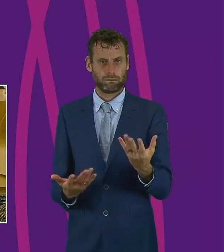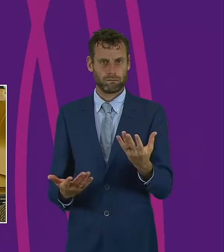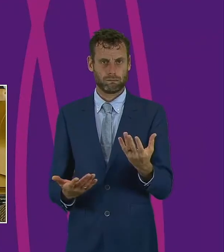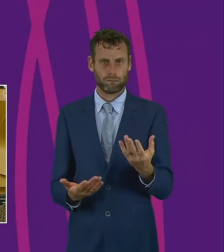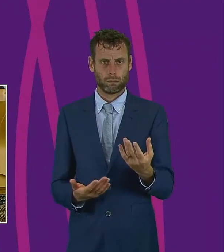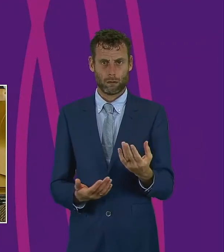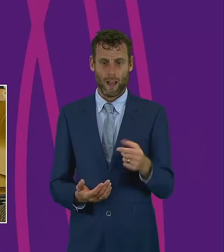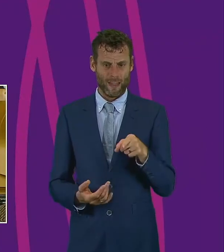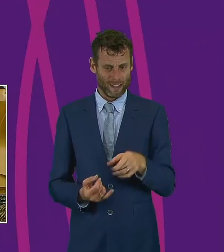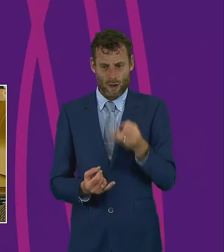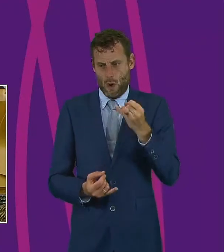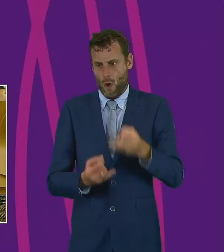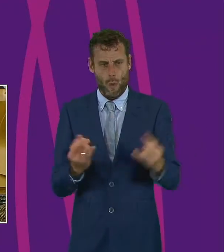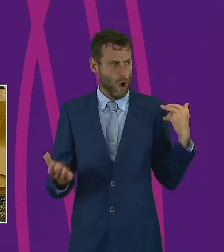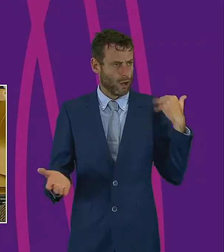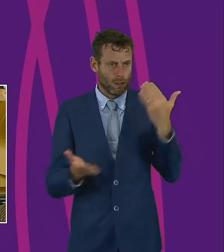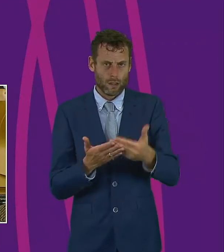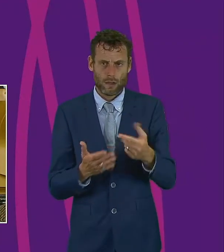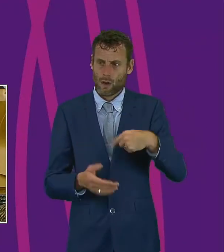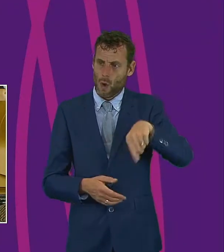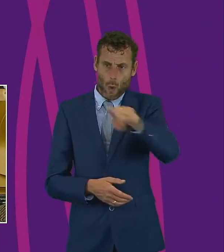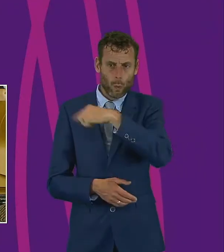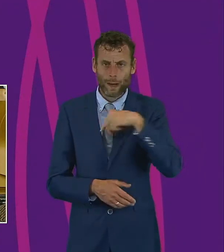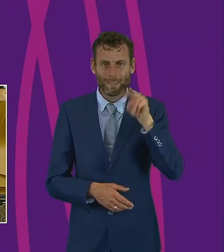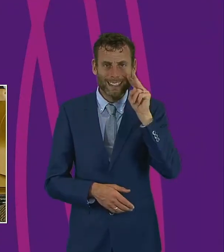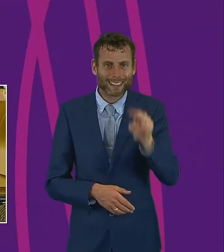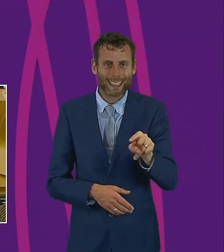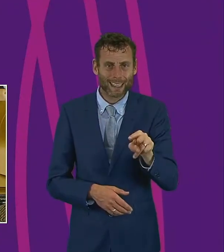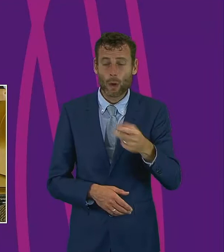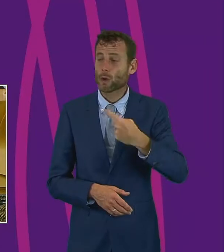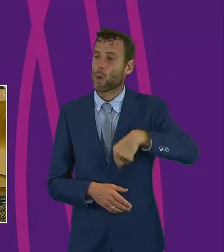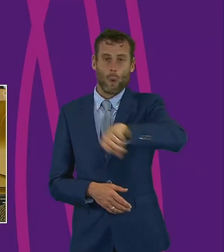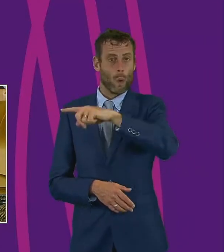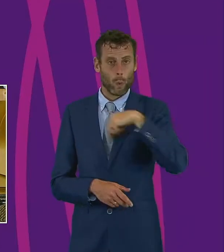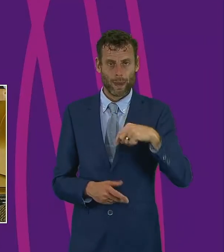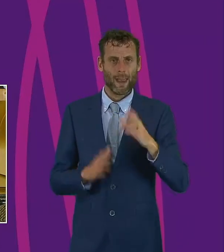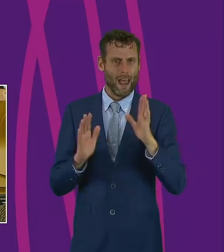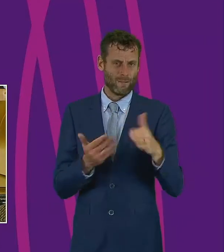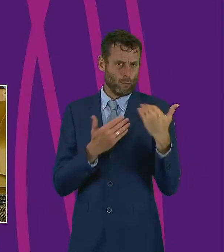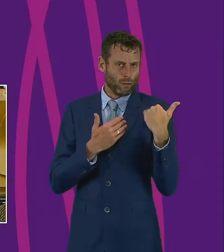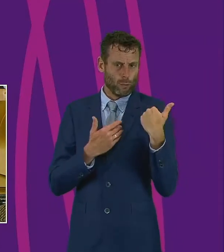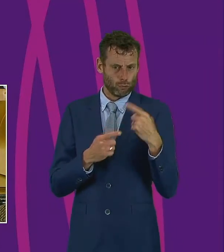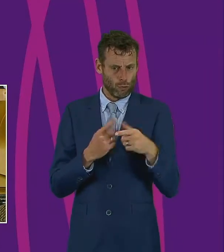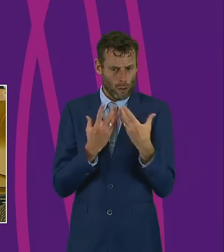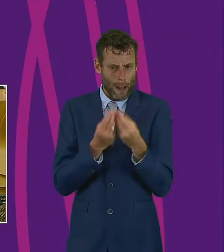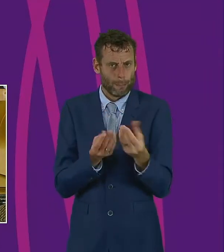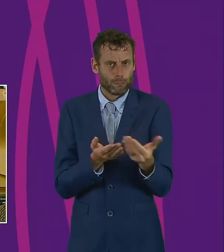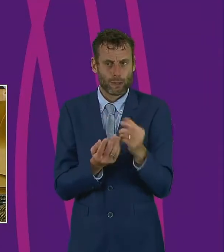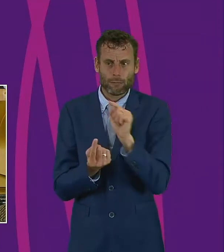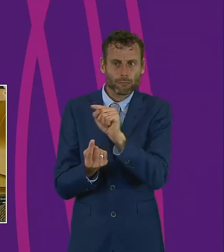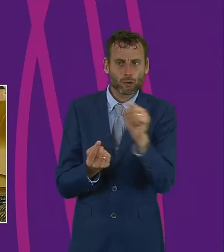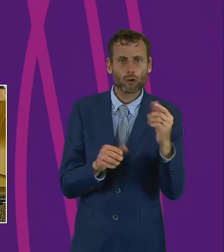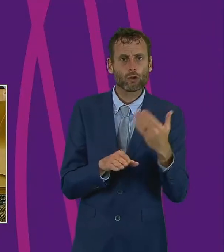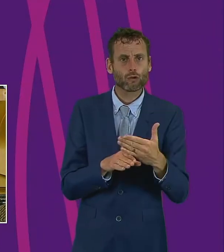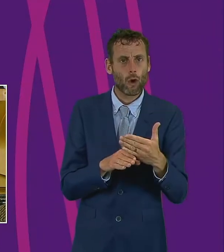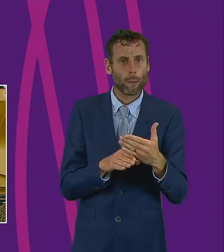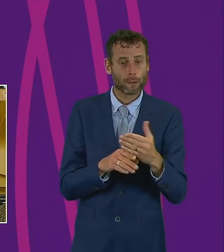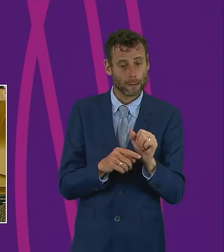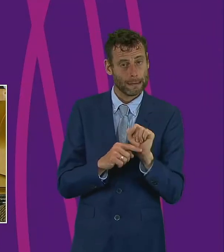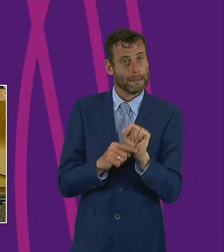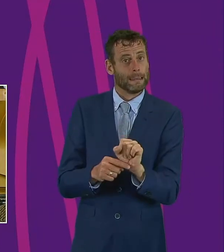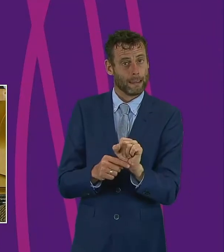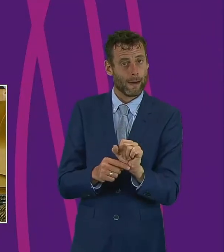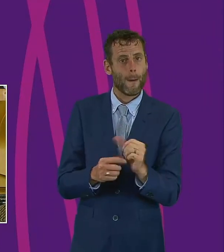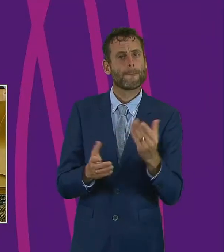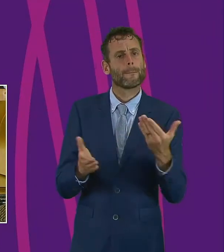our lifetimes, and we all have a responsibility to do everything we possibly can to protect jobs in the short term, but then support